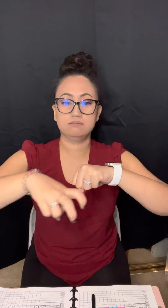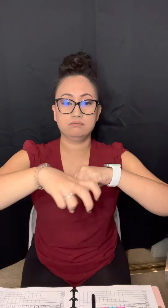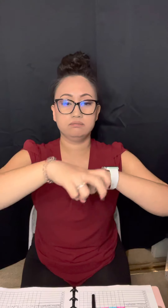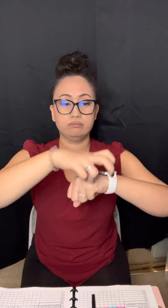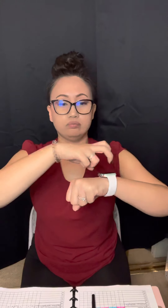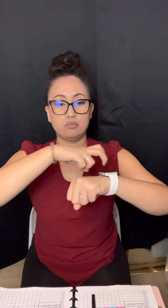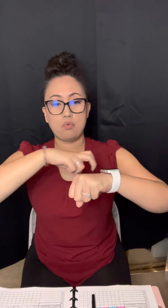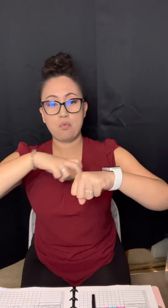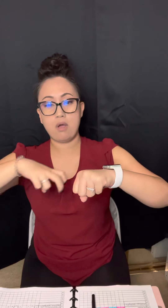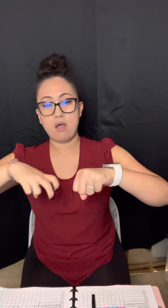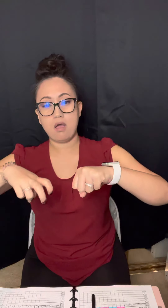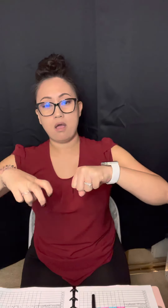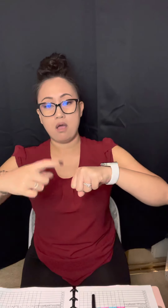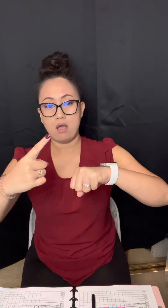2,